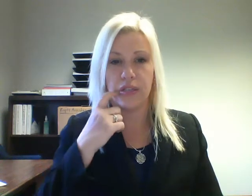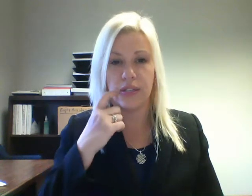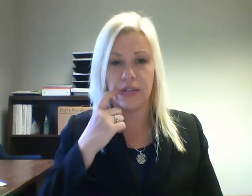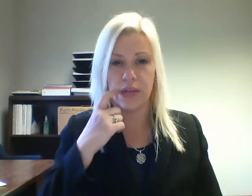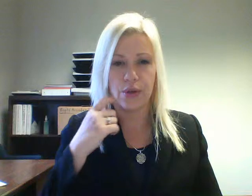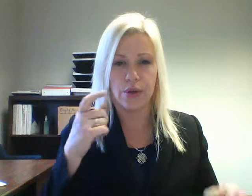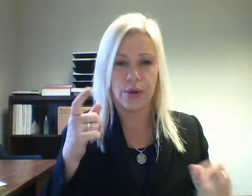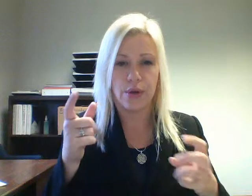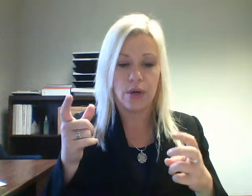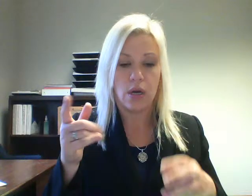This is another